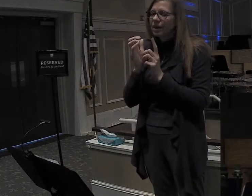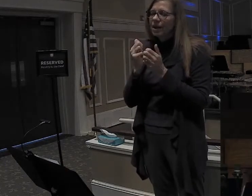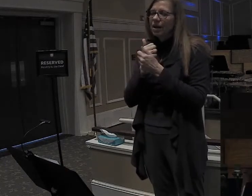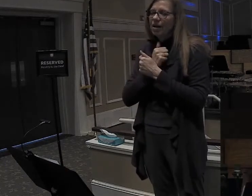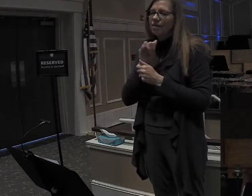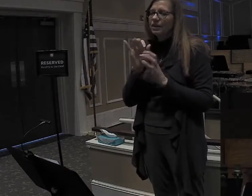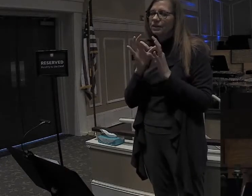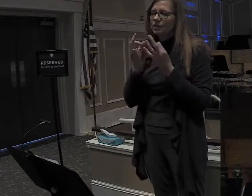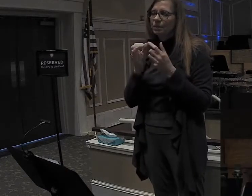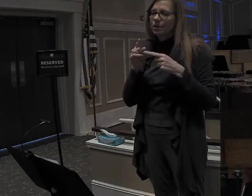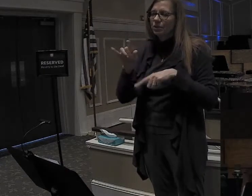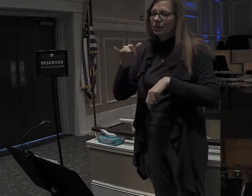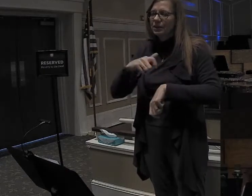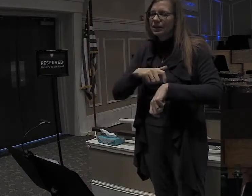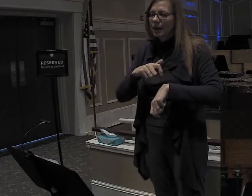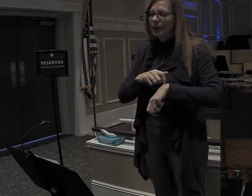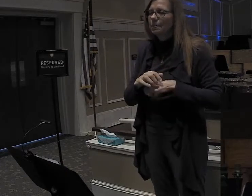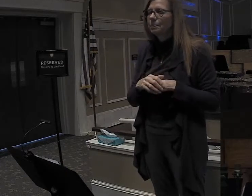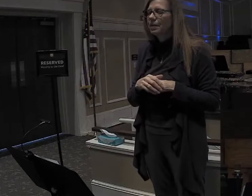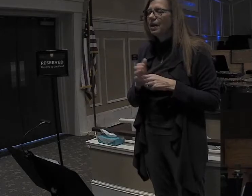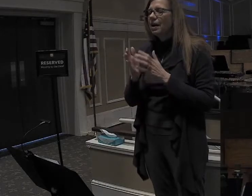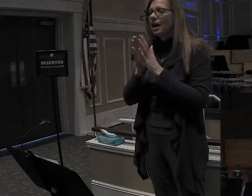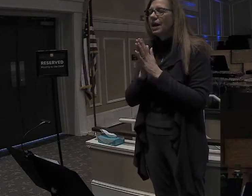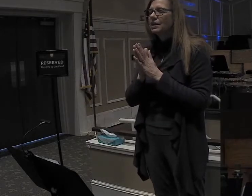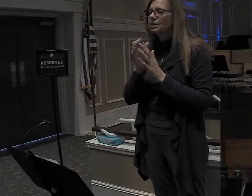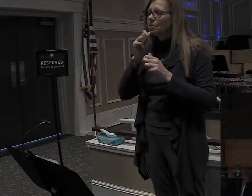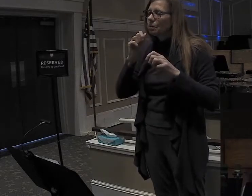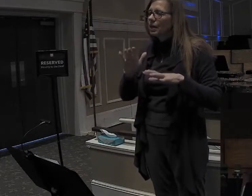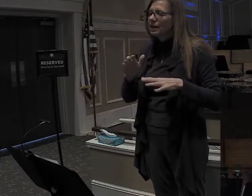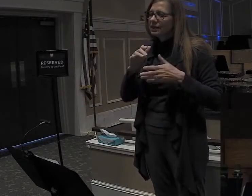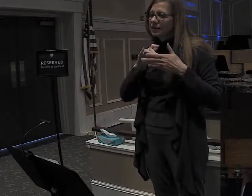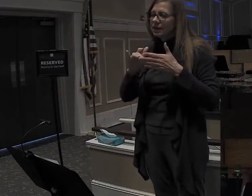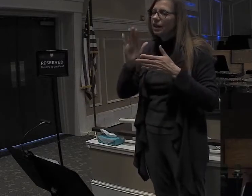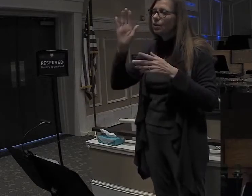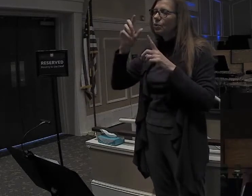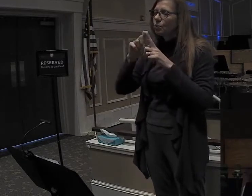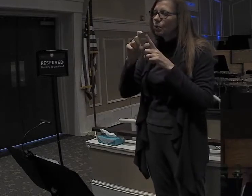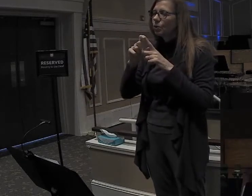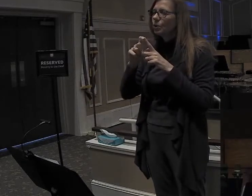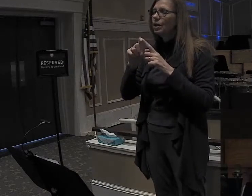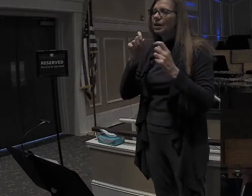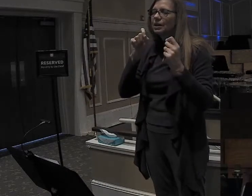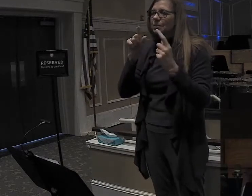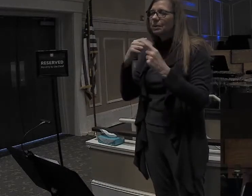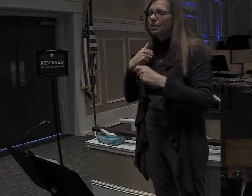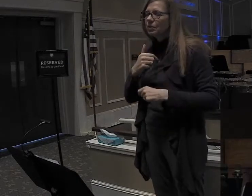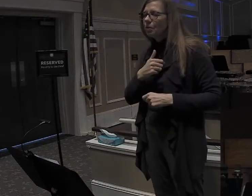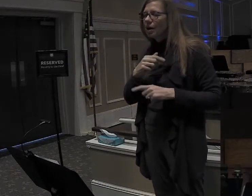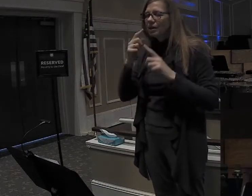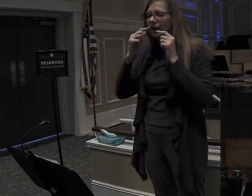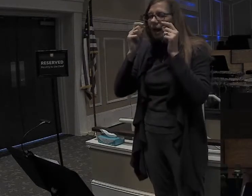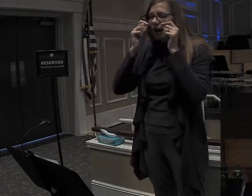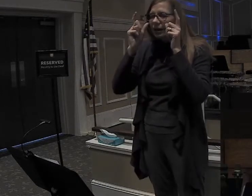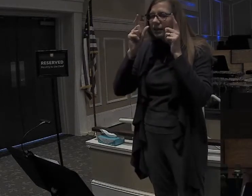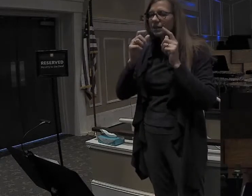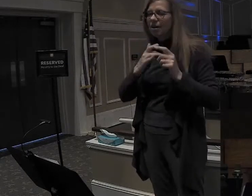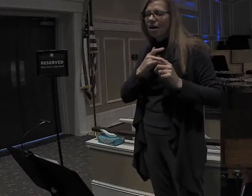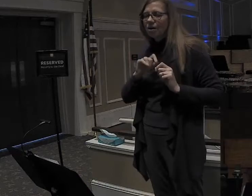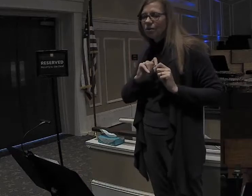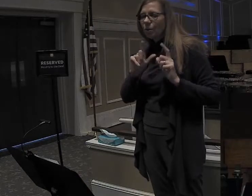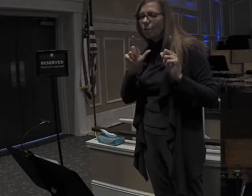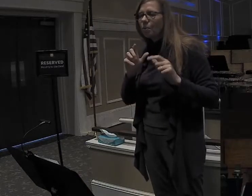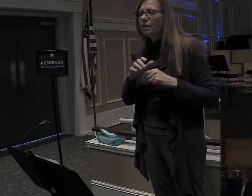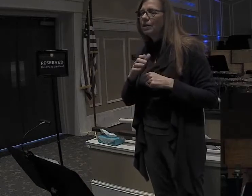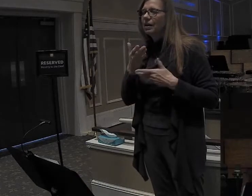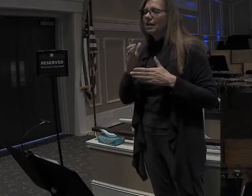days. God, we ask now that you would bless the study of your word. Speak to us. Open our eyes, open our heart. Let us